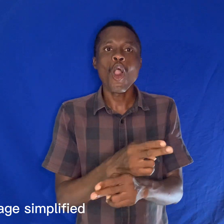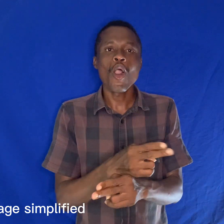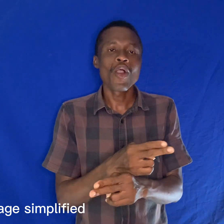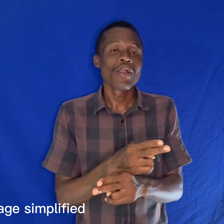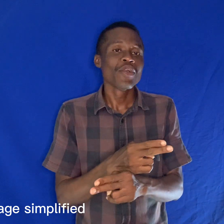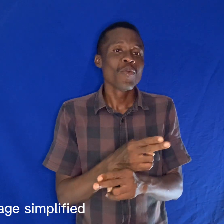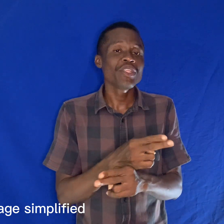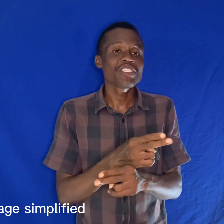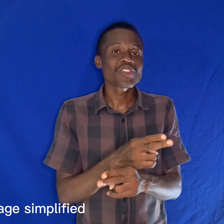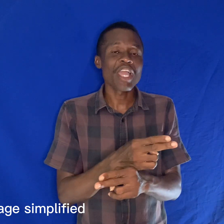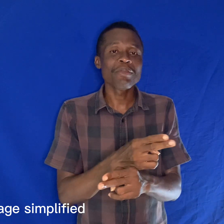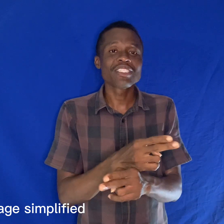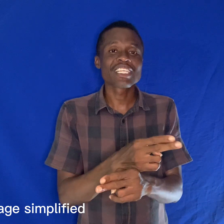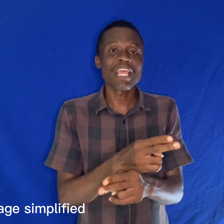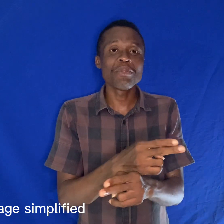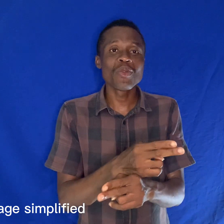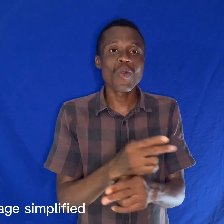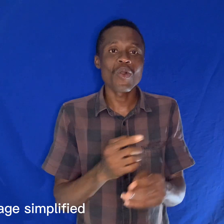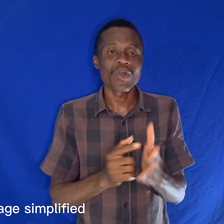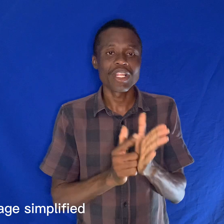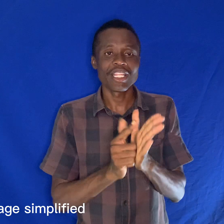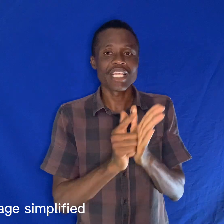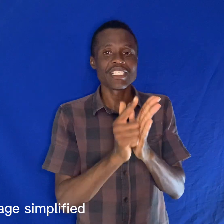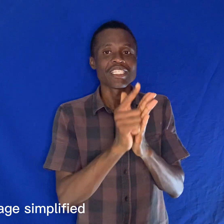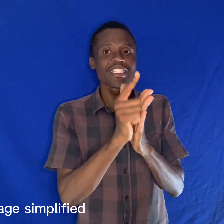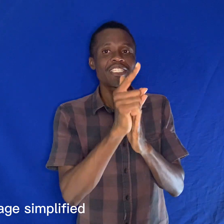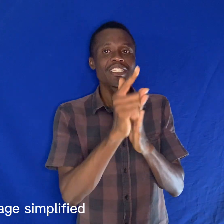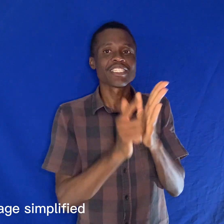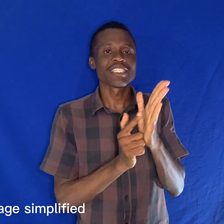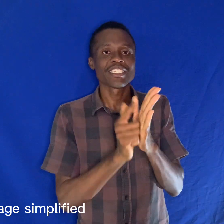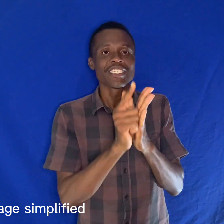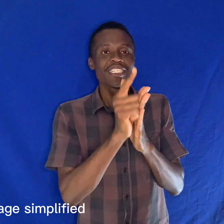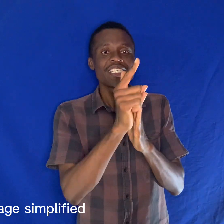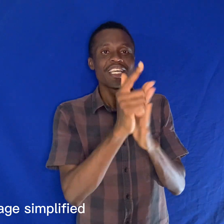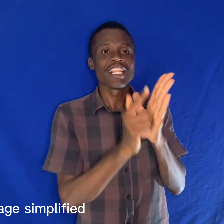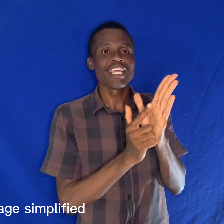Or we describe it climbing the wall like this.